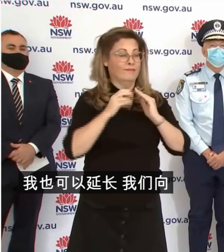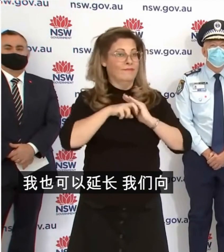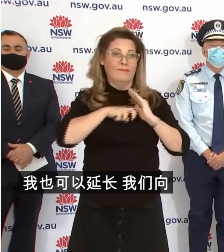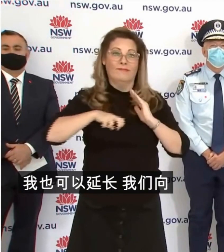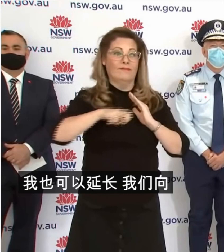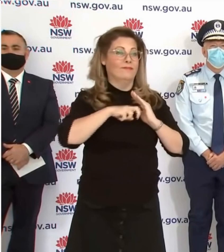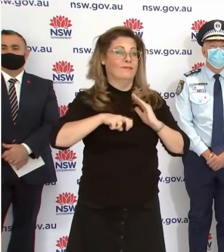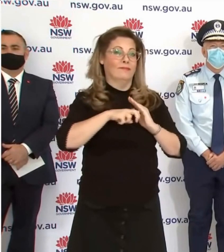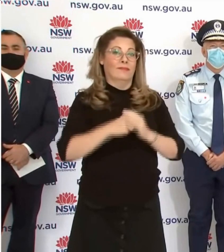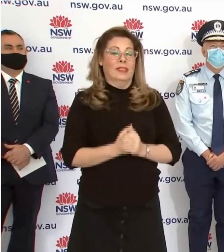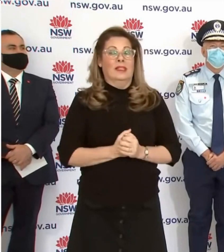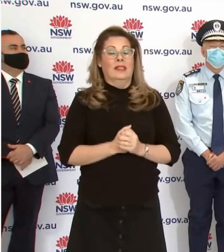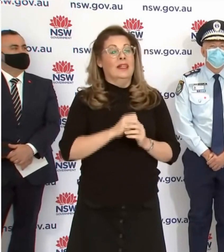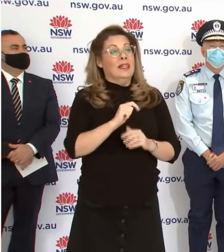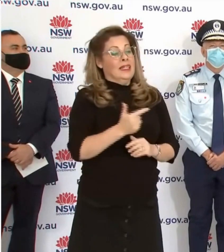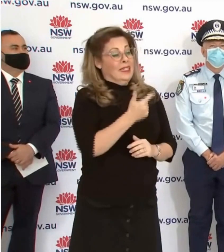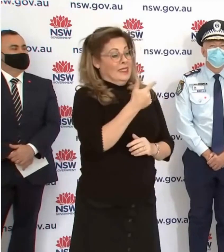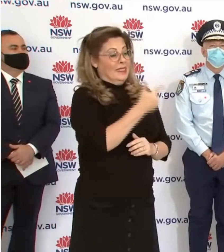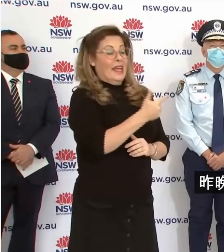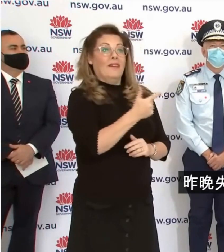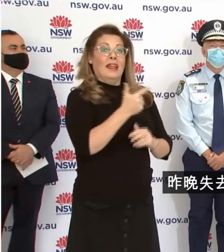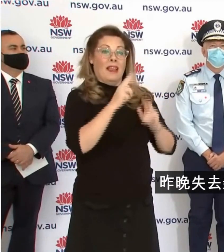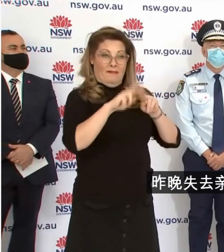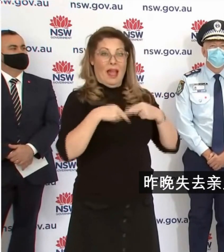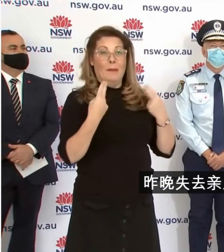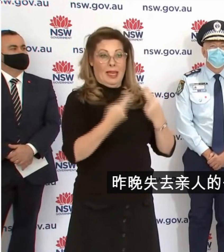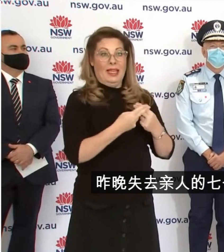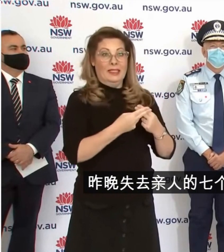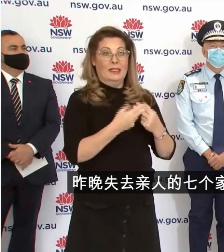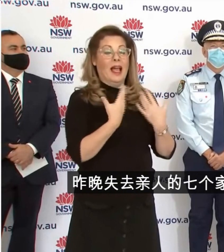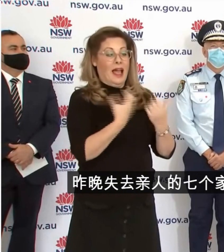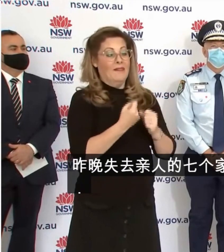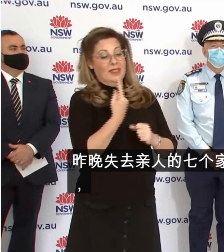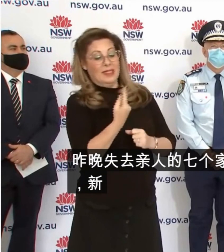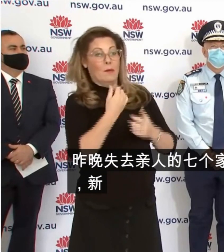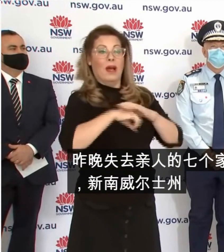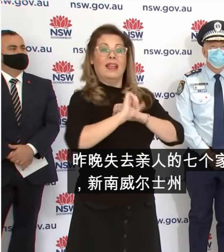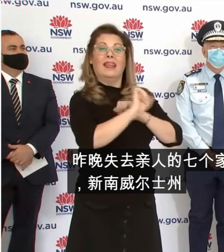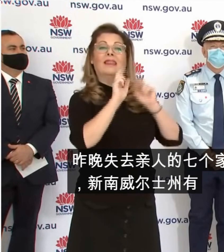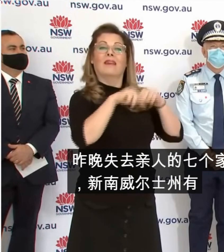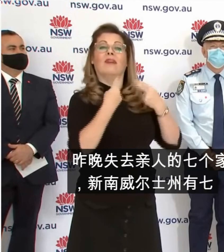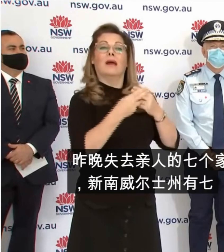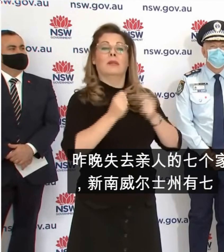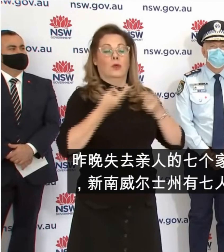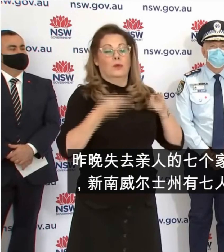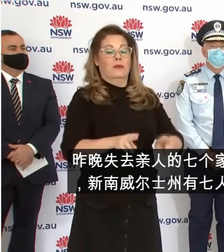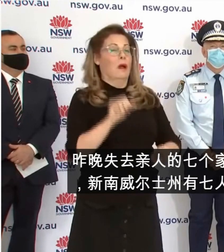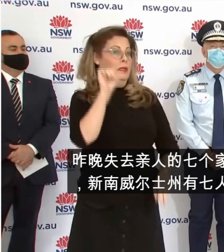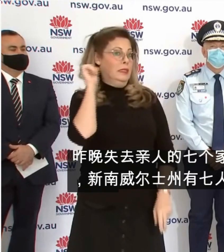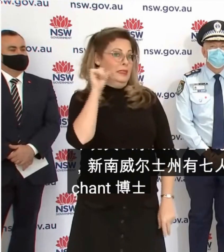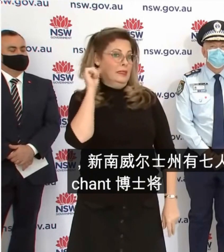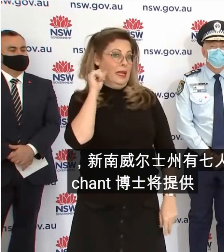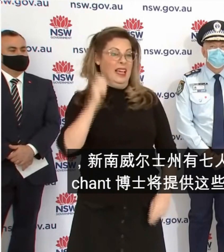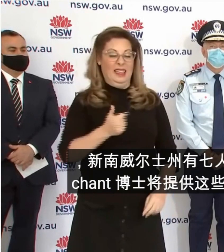sympathies to 7 families who've lost a loved one to 8 p.m. last night, 7 deaths in New South Wales.